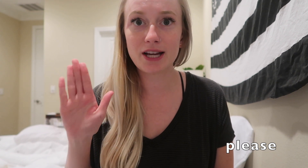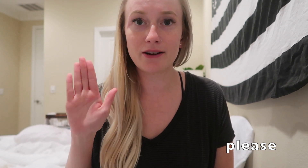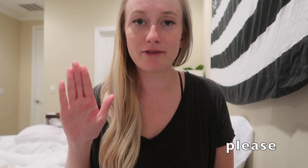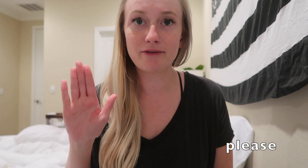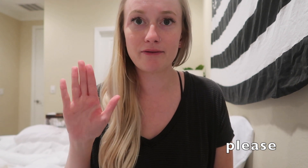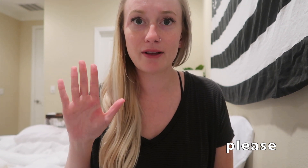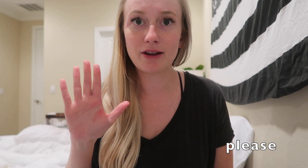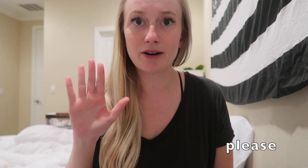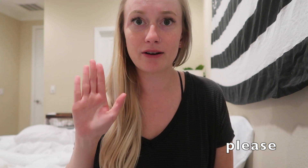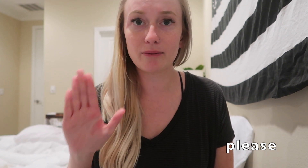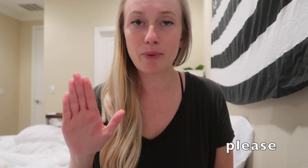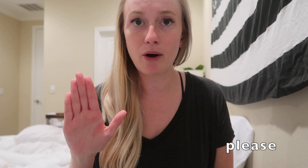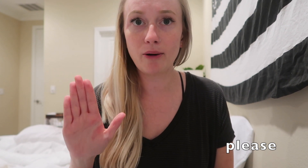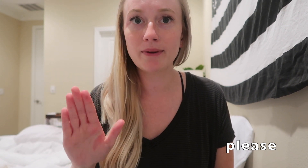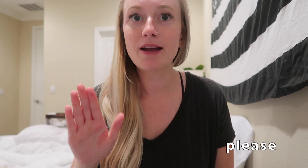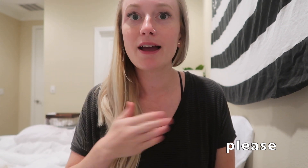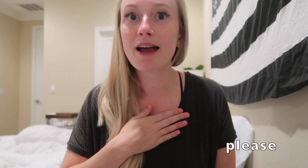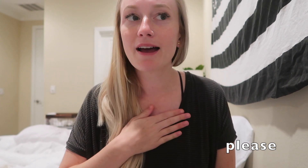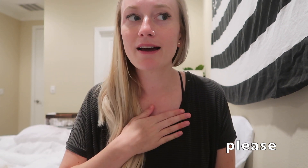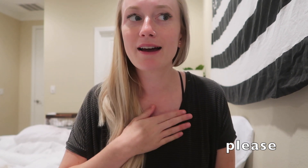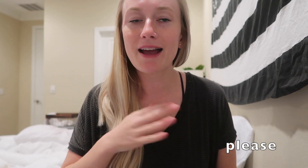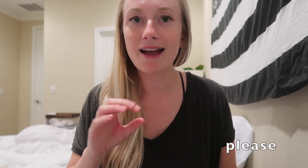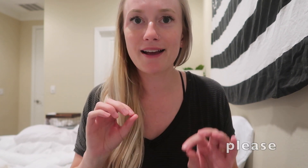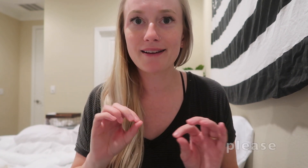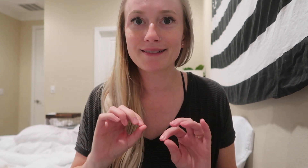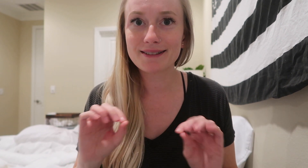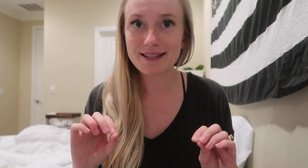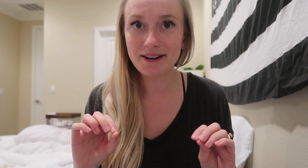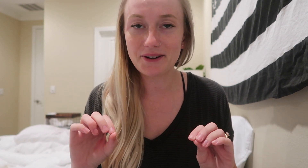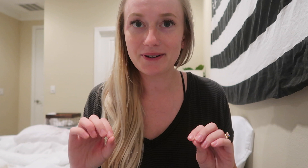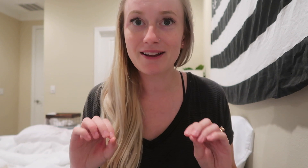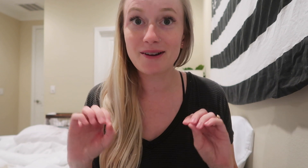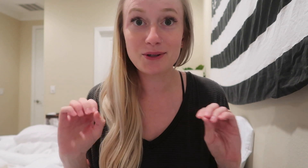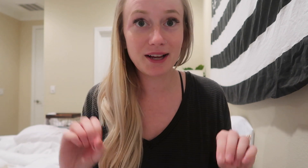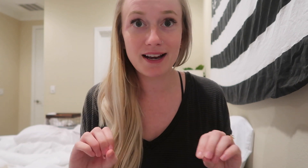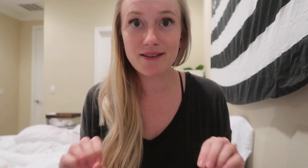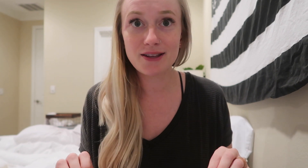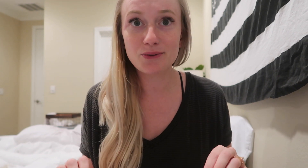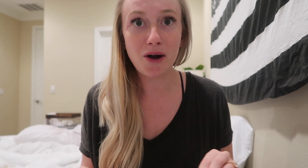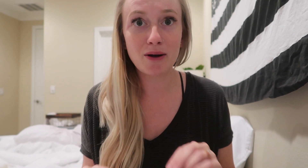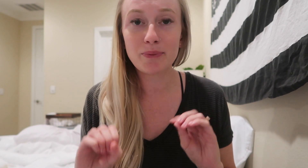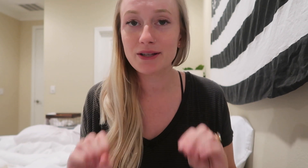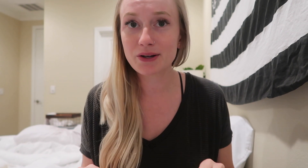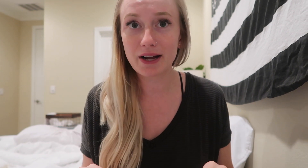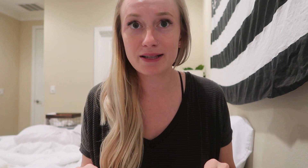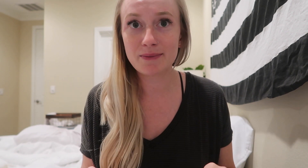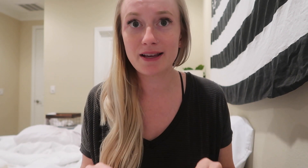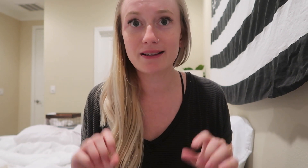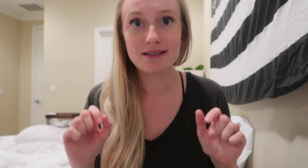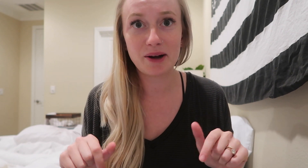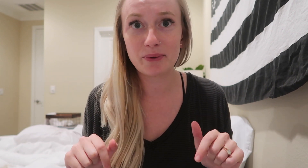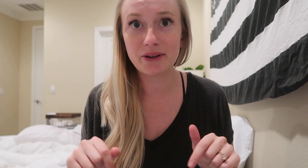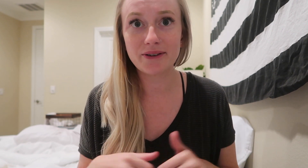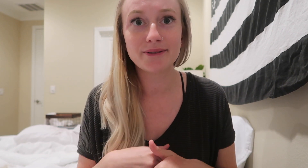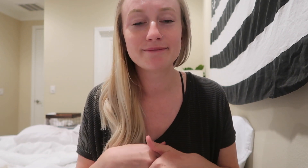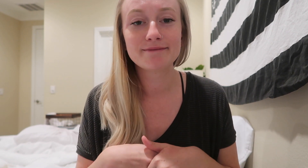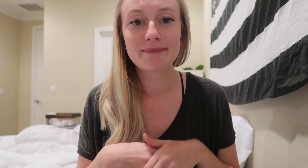take your palm. Side note, if I'm doing any of these wrong, please correct me down below.